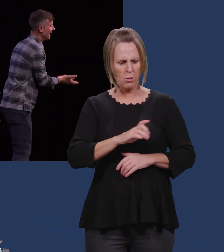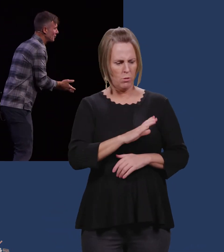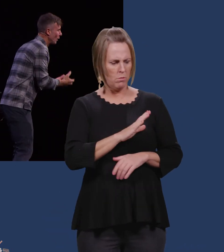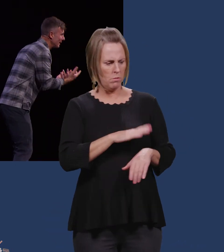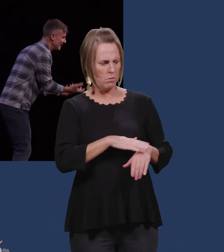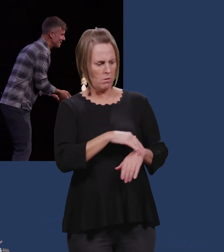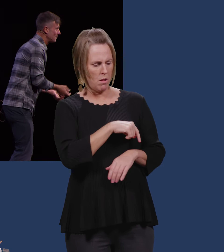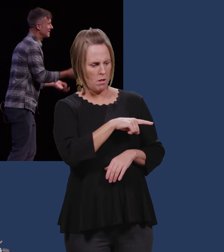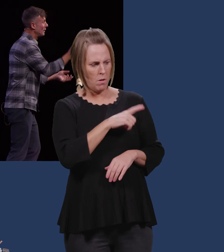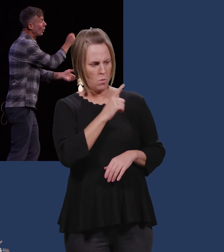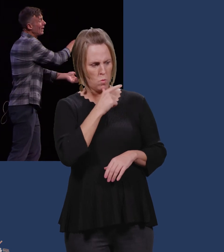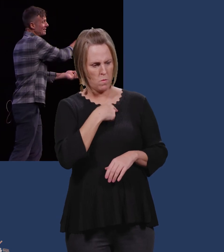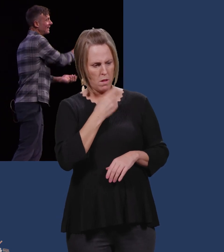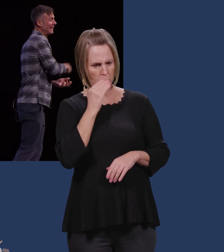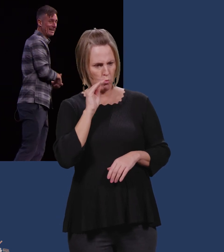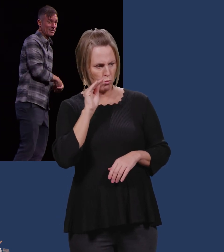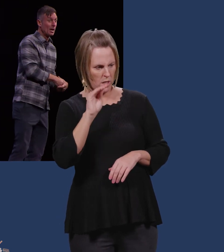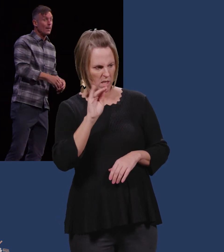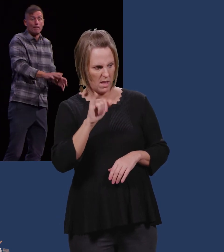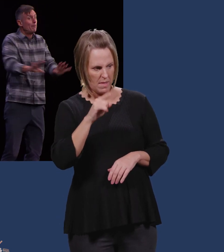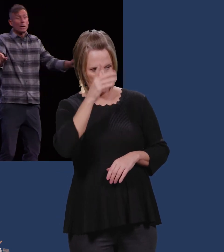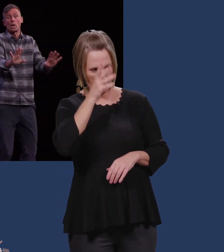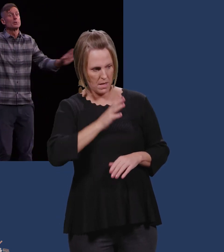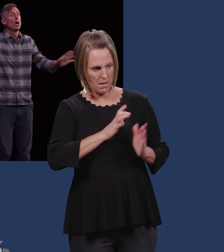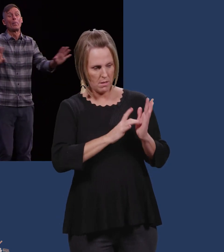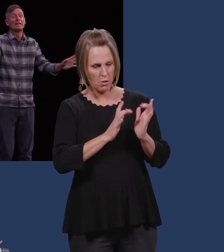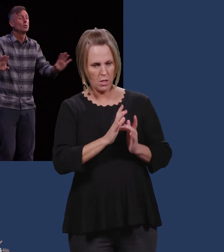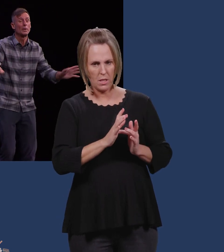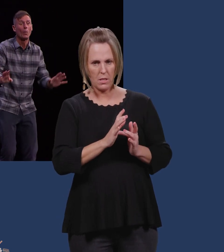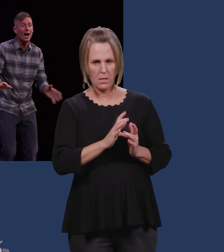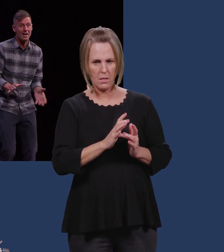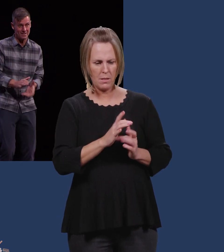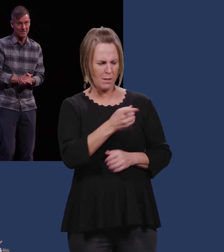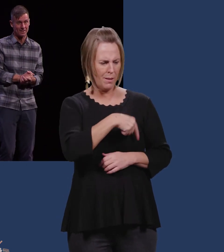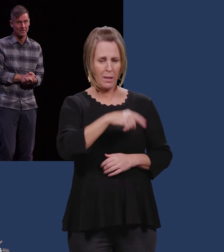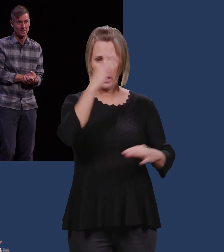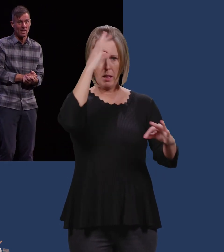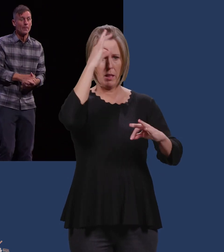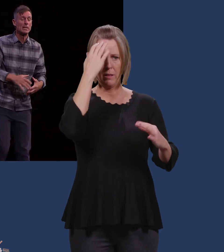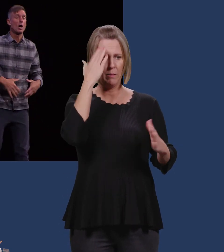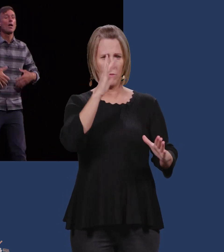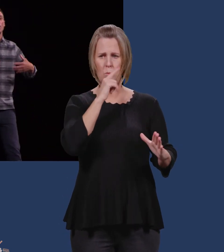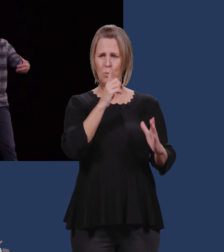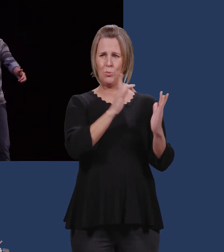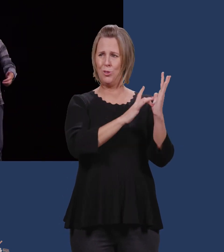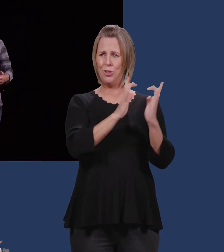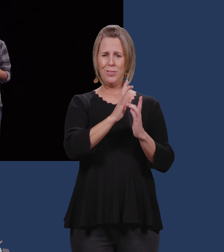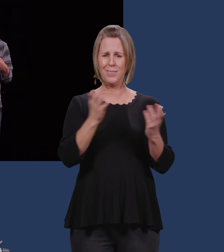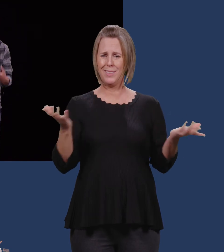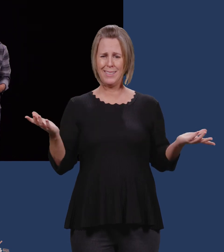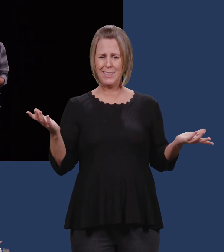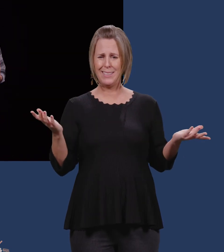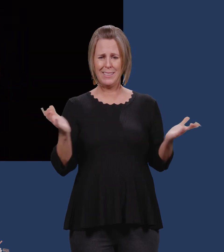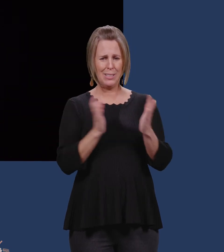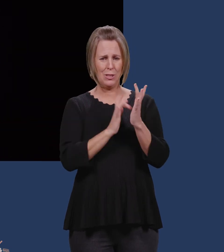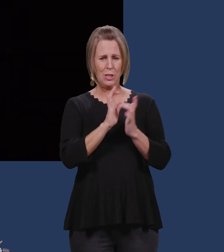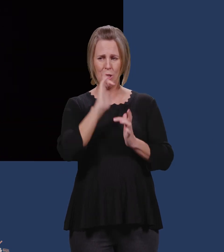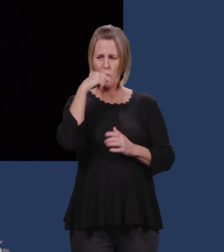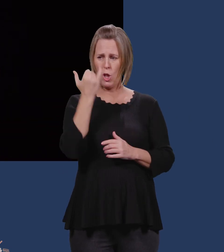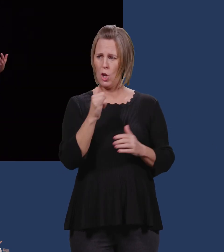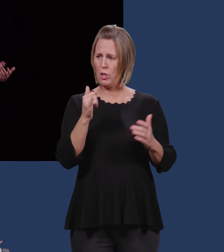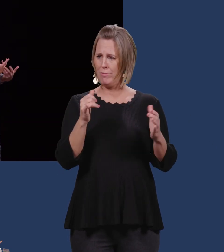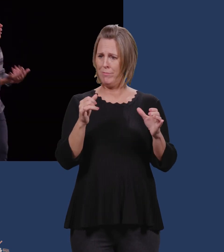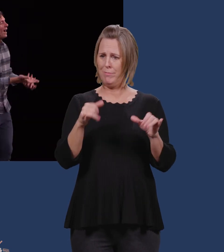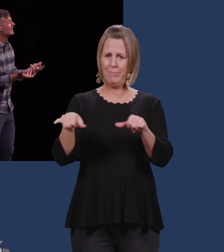Why did he have to go up and kiss him and say, arrest the guy I kiss? Because nobody knew who he was. Because all the people who were coming out to arrest